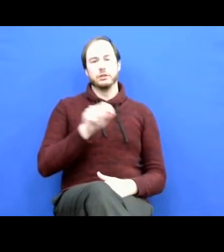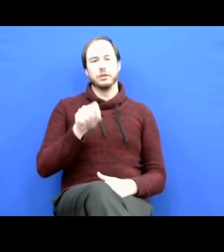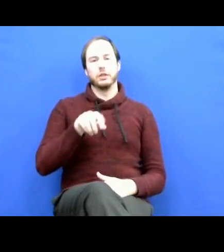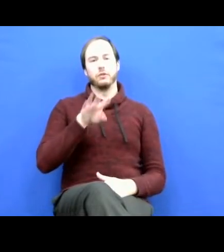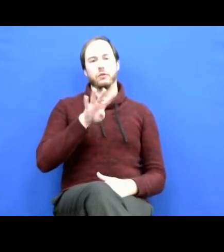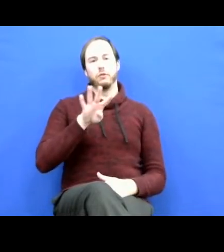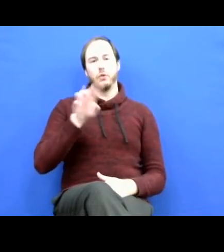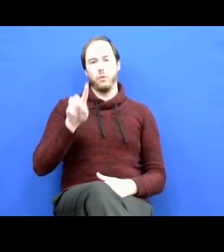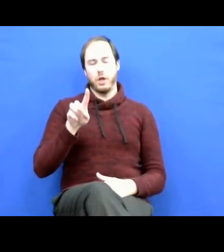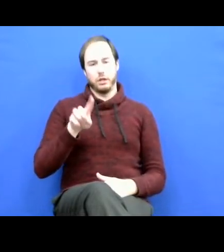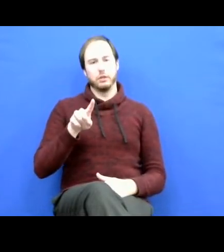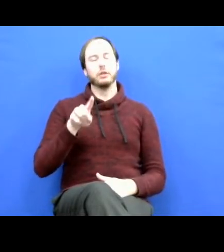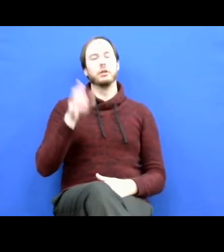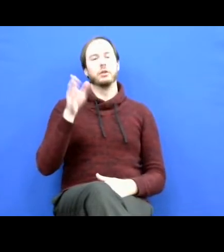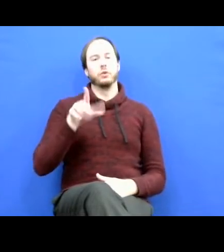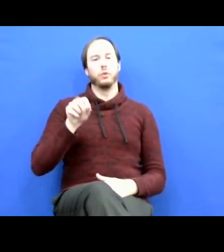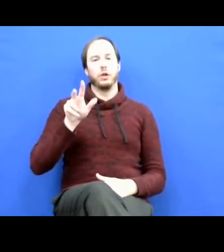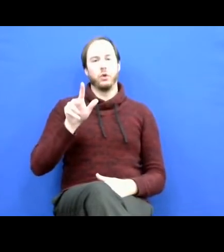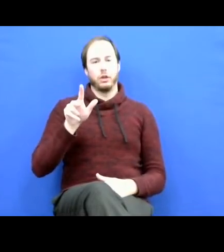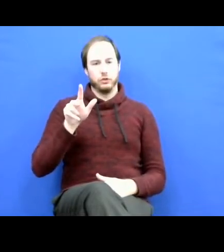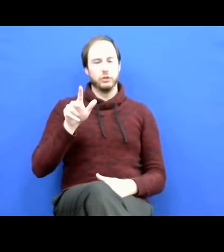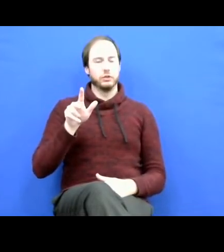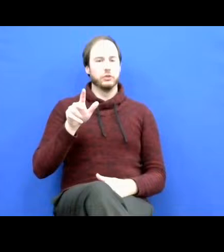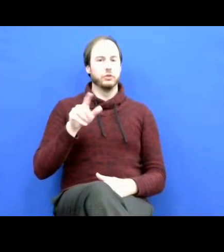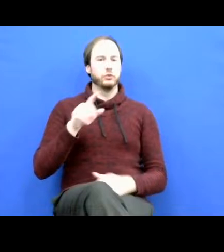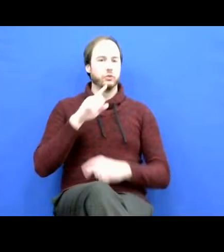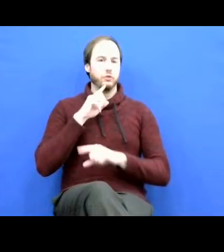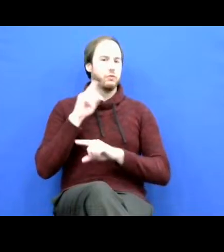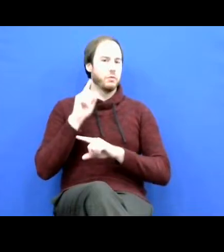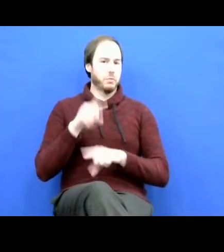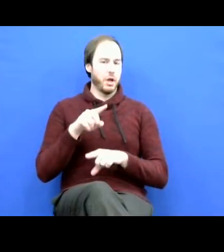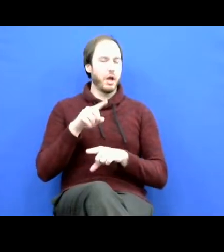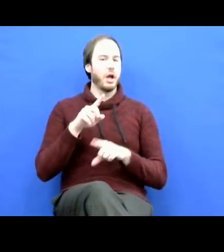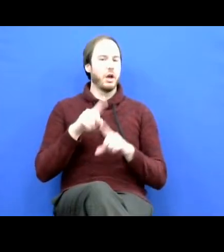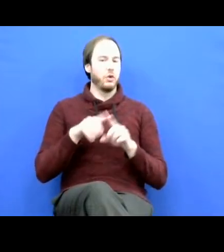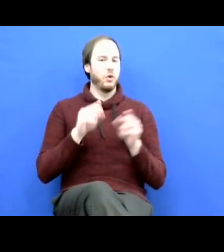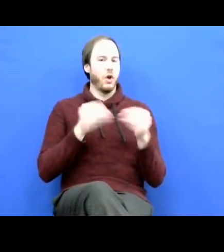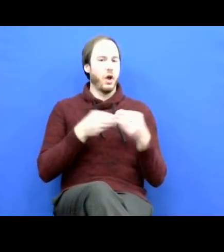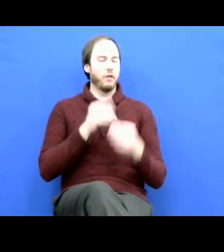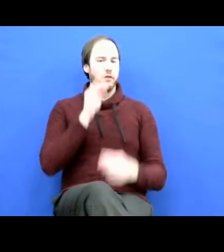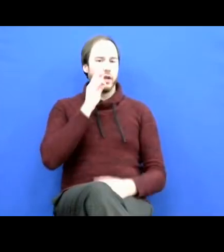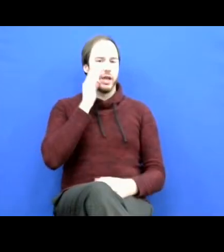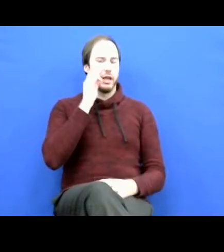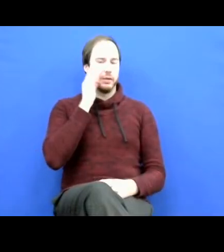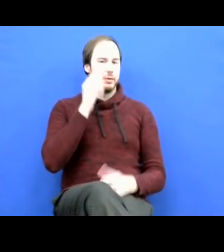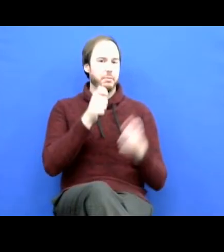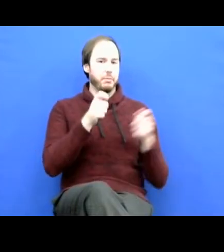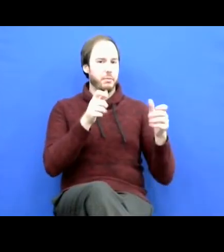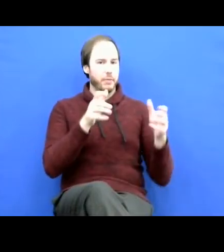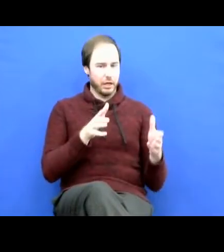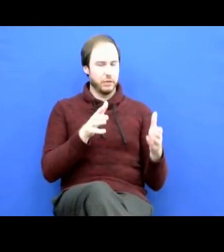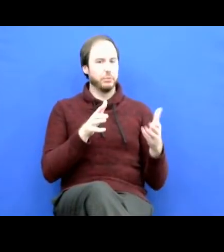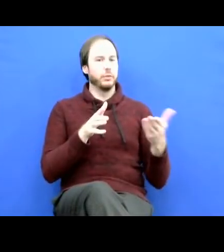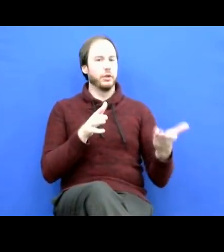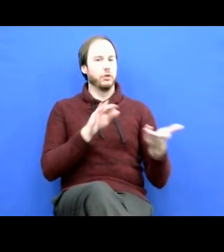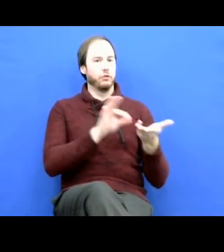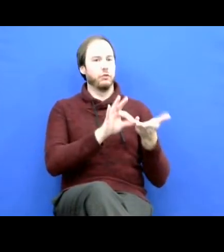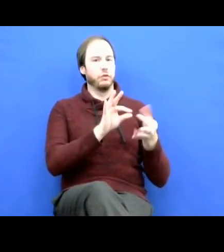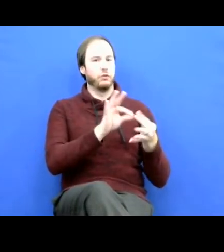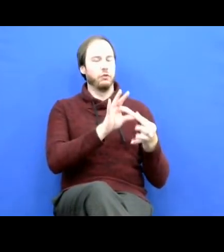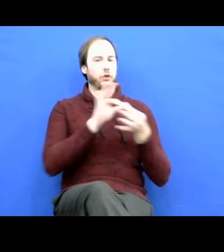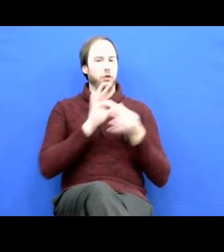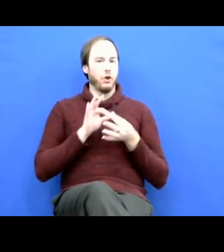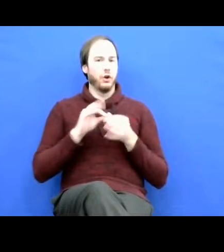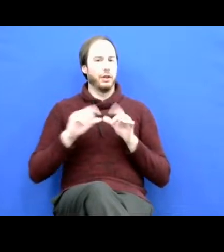26-441, 2023 to respond. The Office of Cannabis Management regarding a